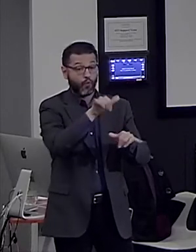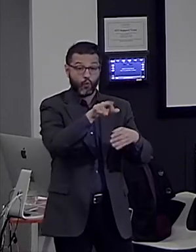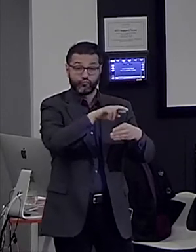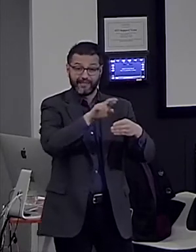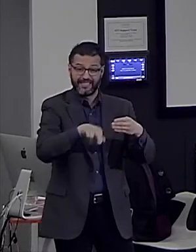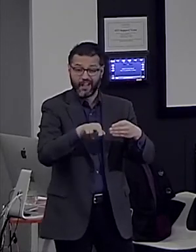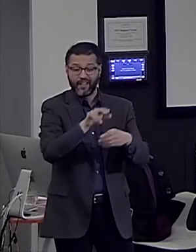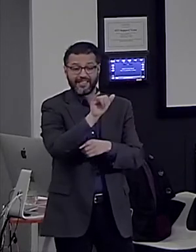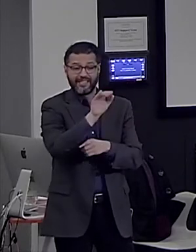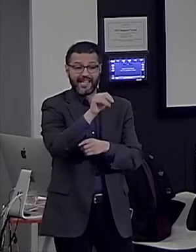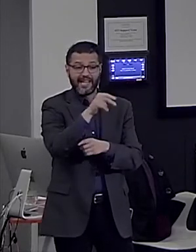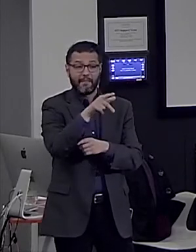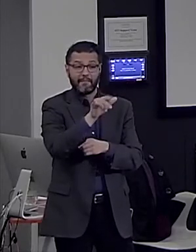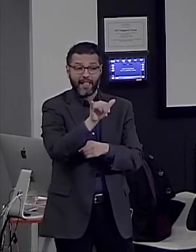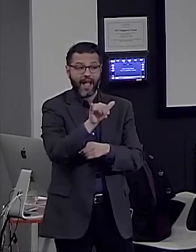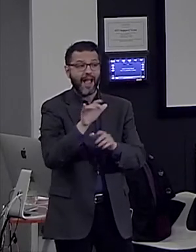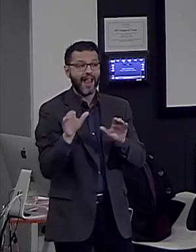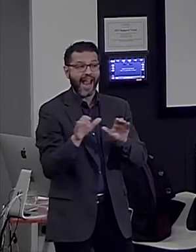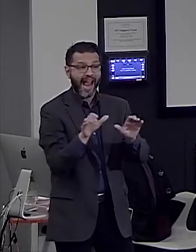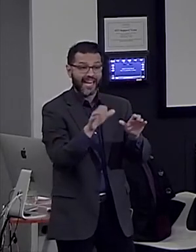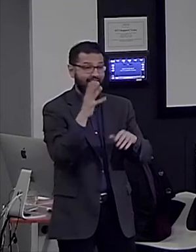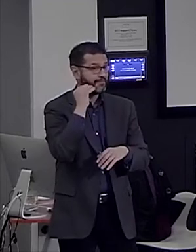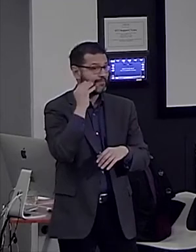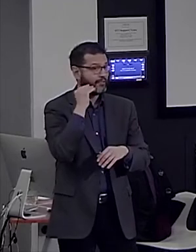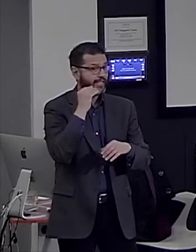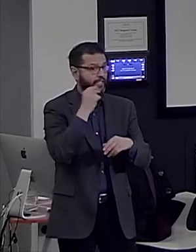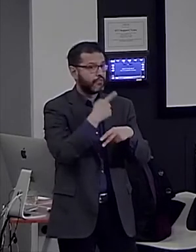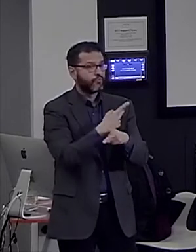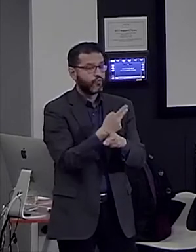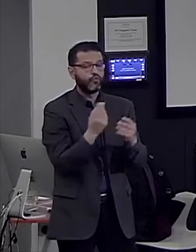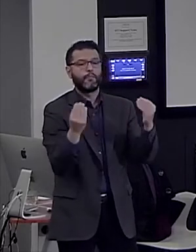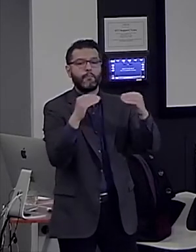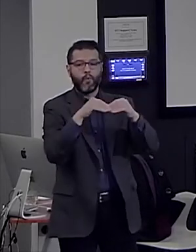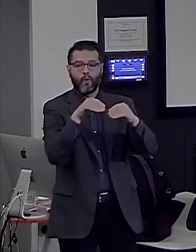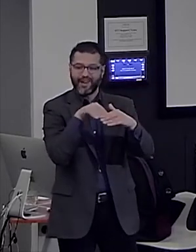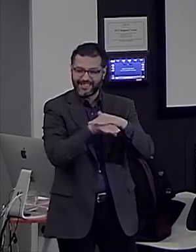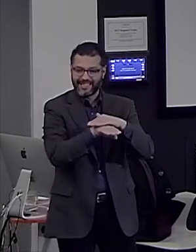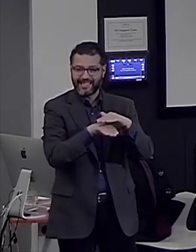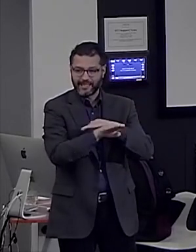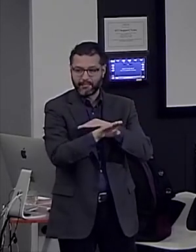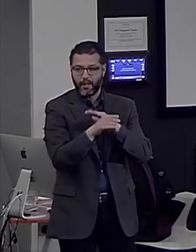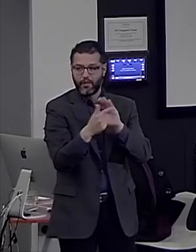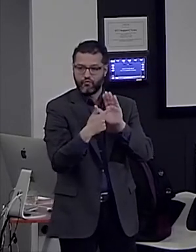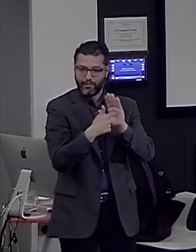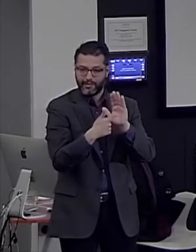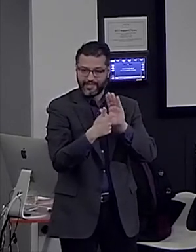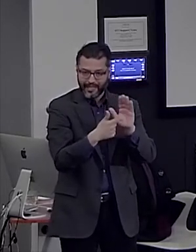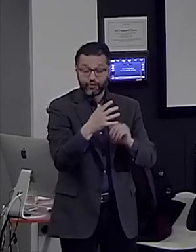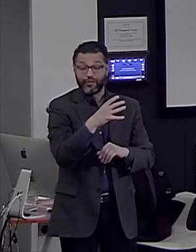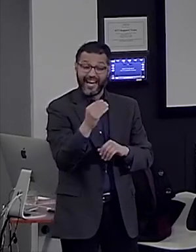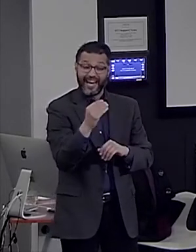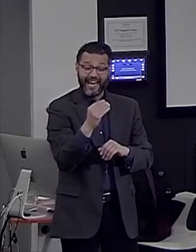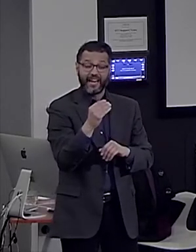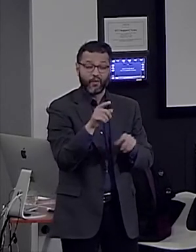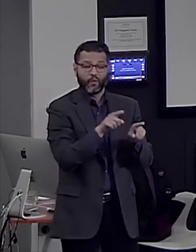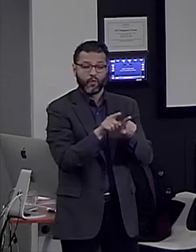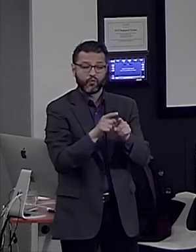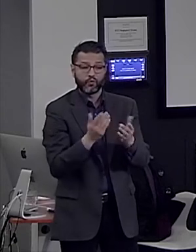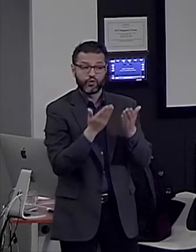that active experience generates a more accessible representation and further suggests